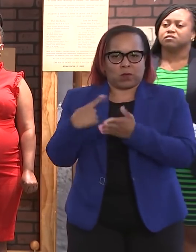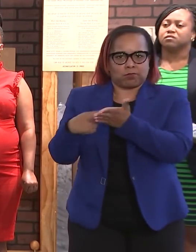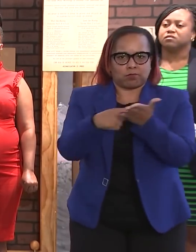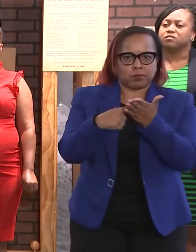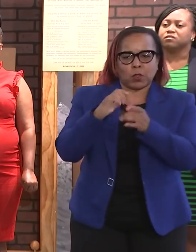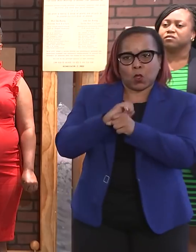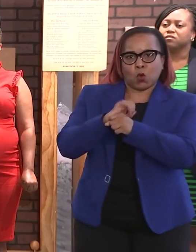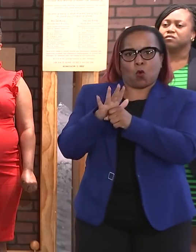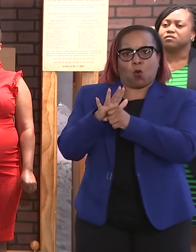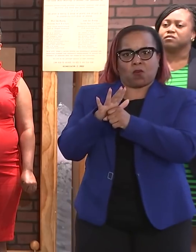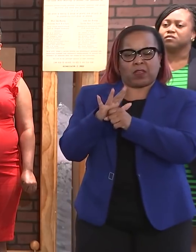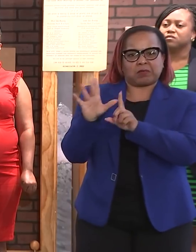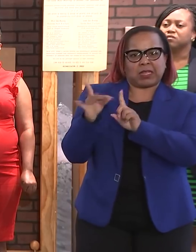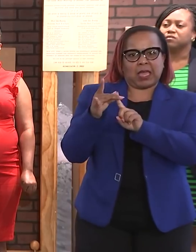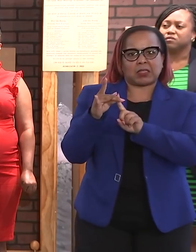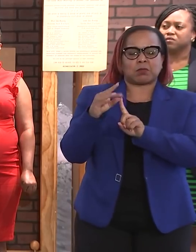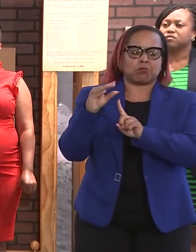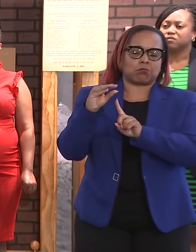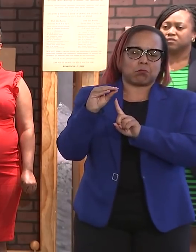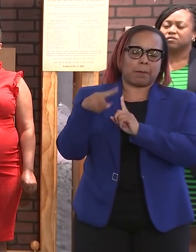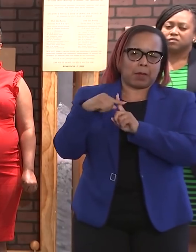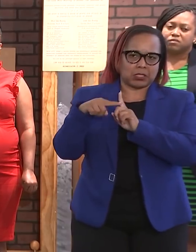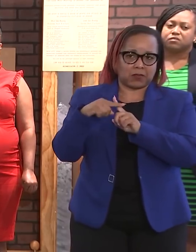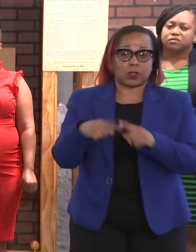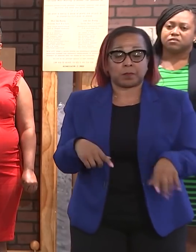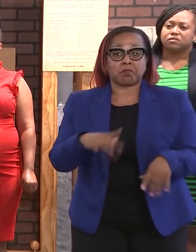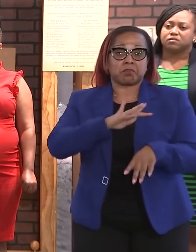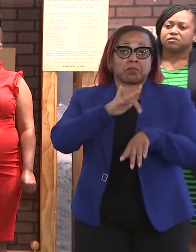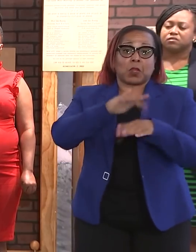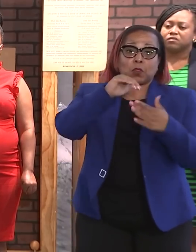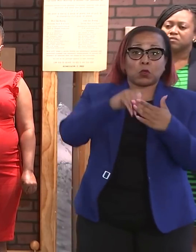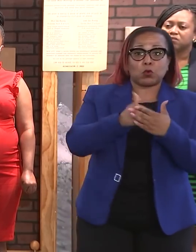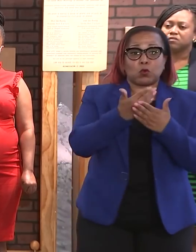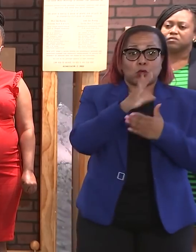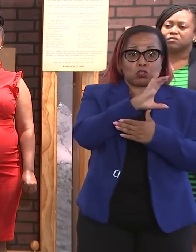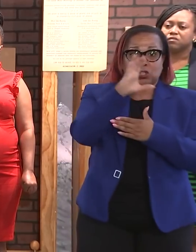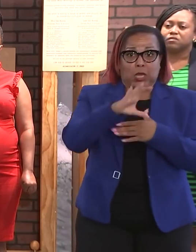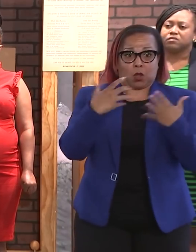about COVID case rates or positivity. Visit the new and improved